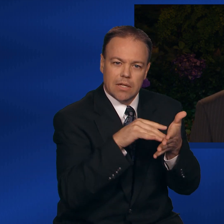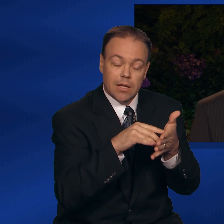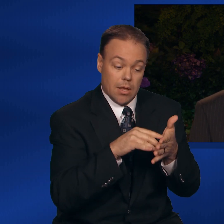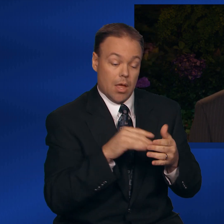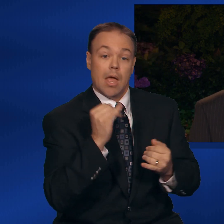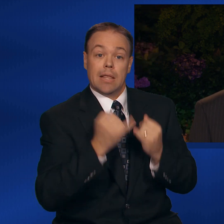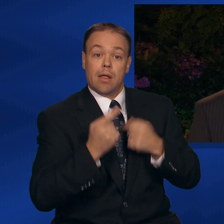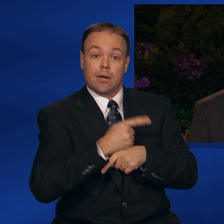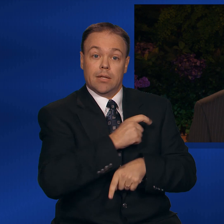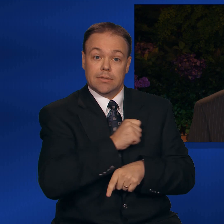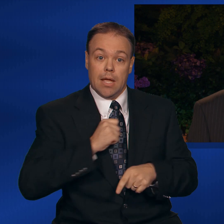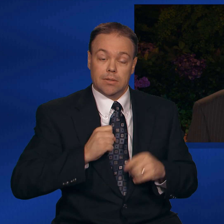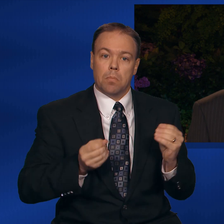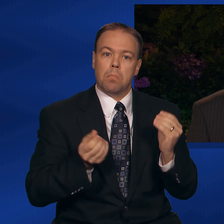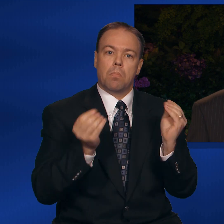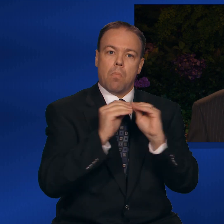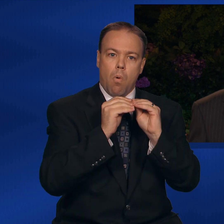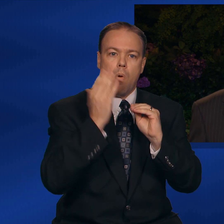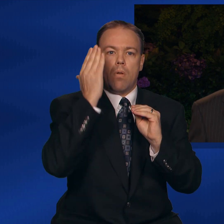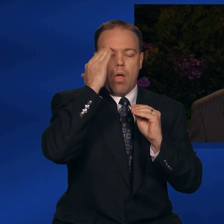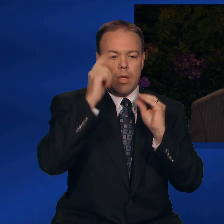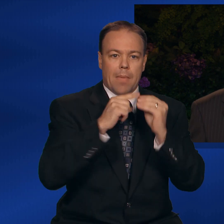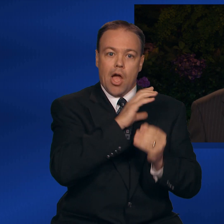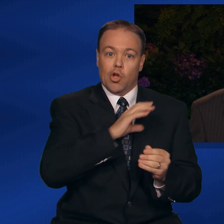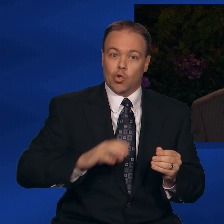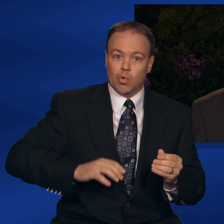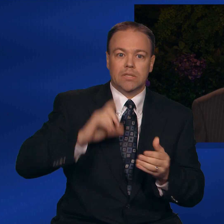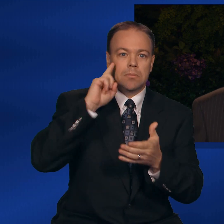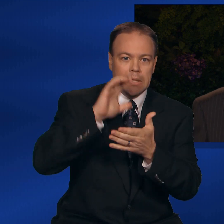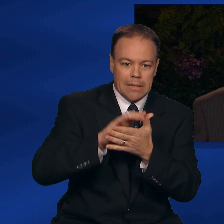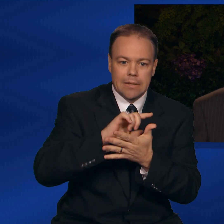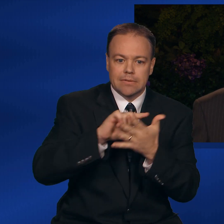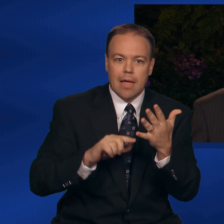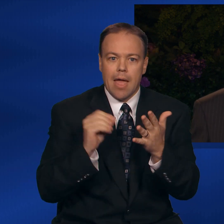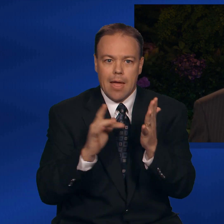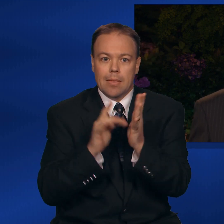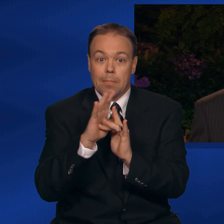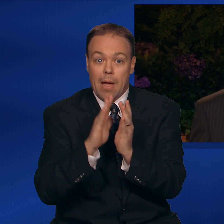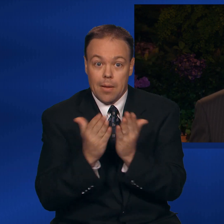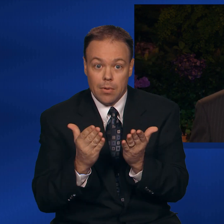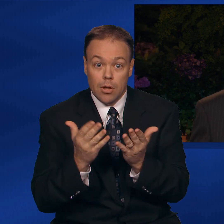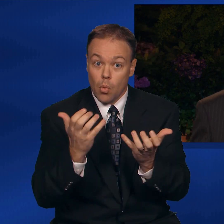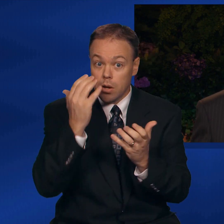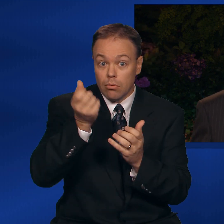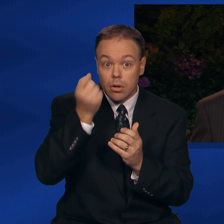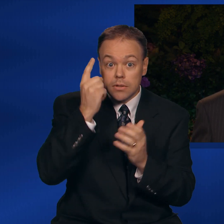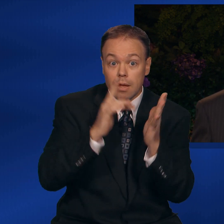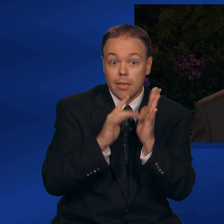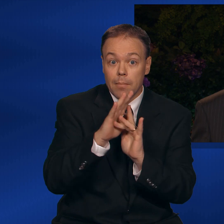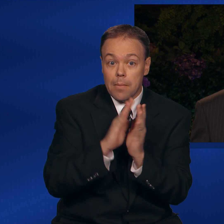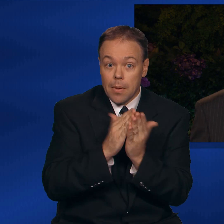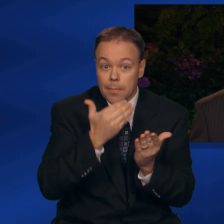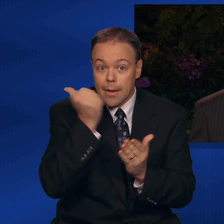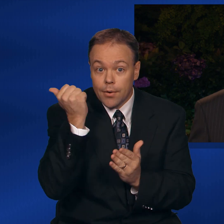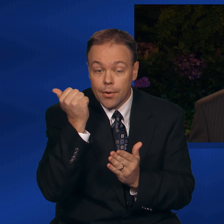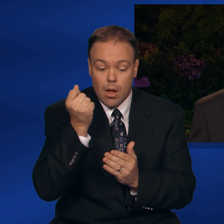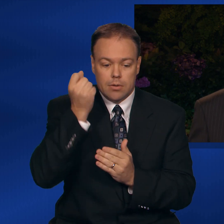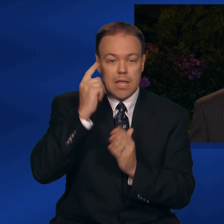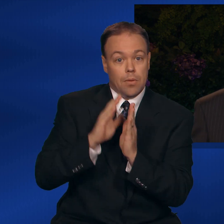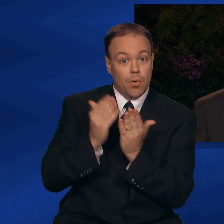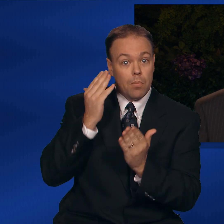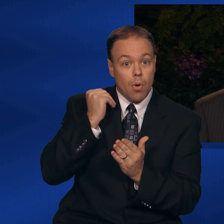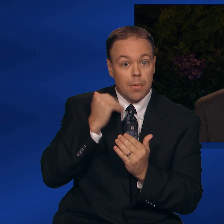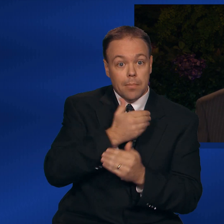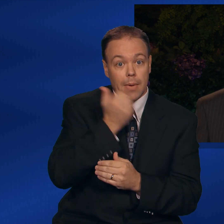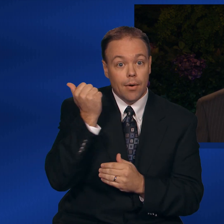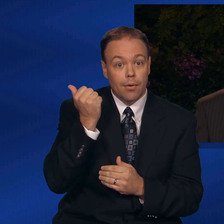the most knowledgeable about Christianity and the Bible. If you want to understand the Bible better, to understand the Book of Mormon